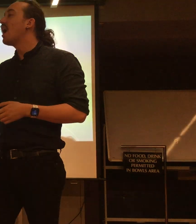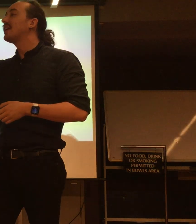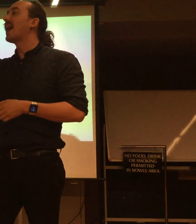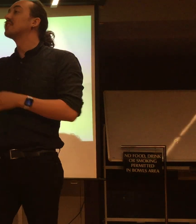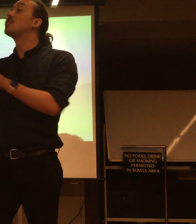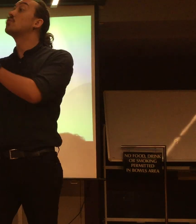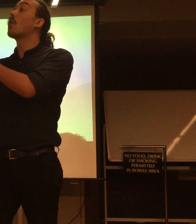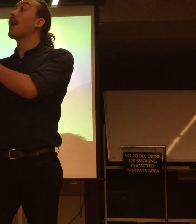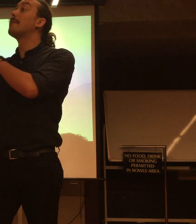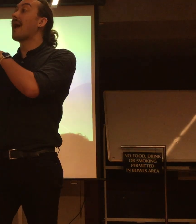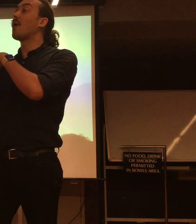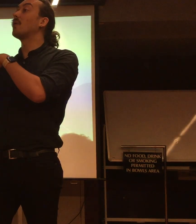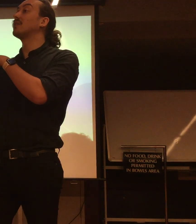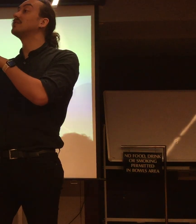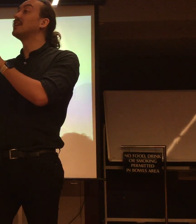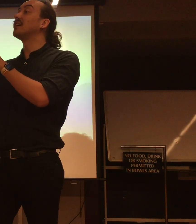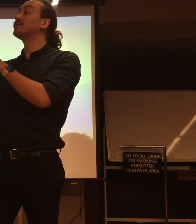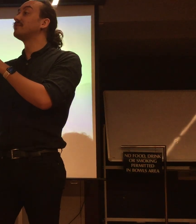In